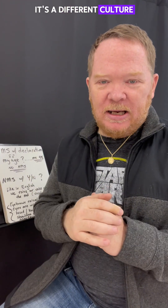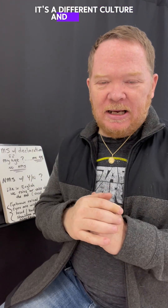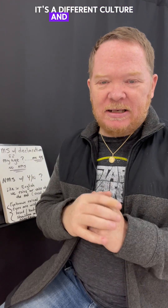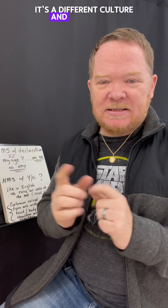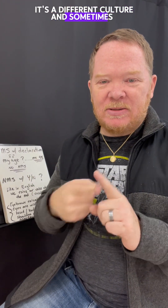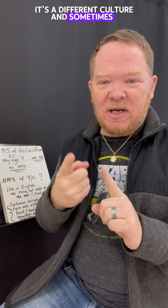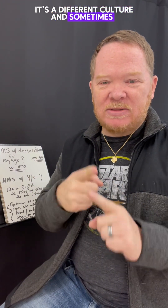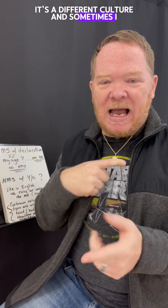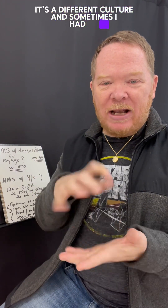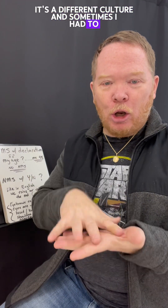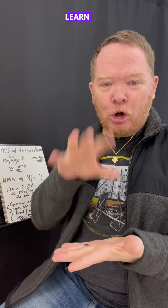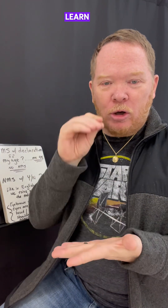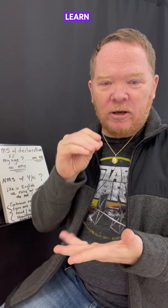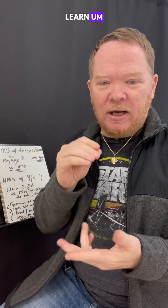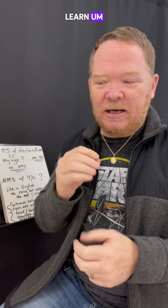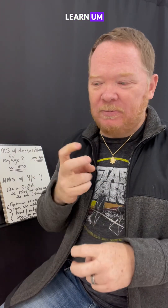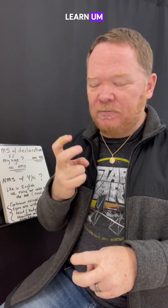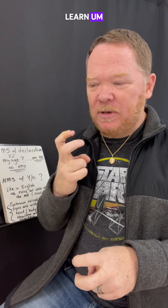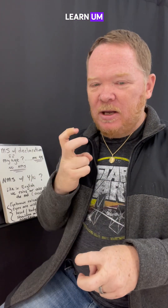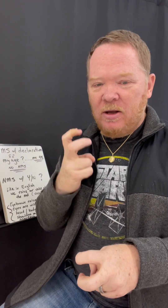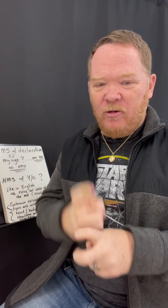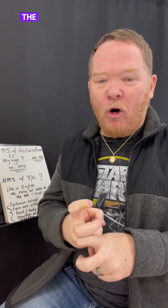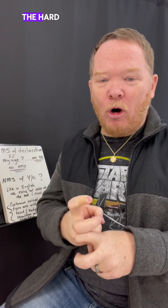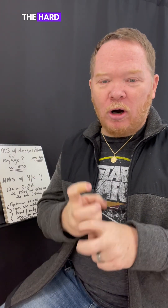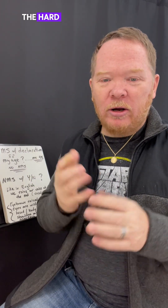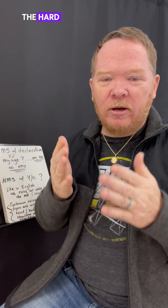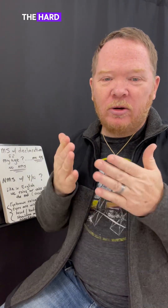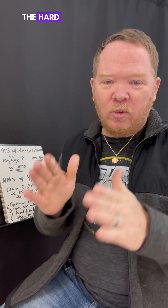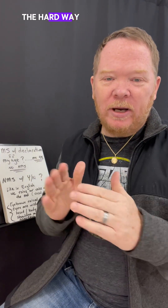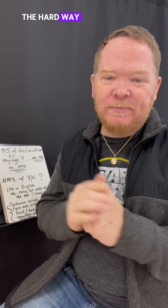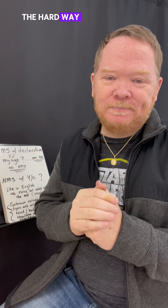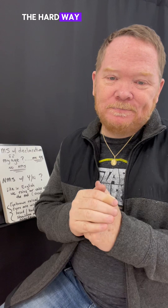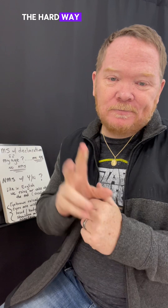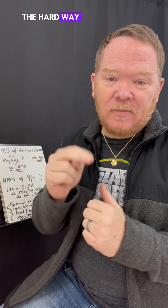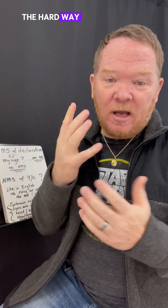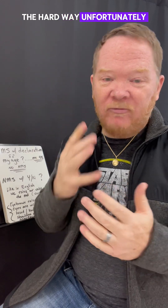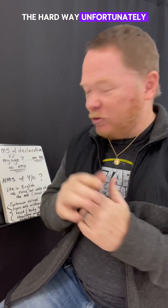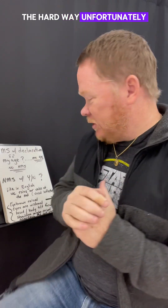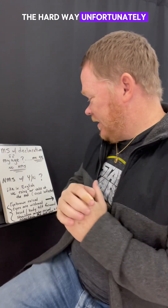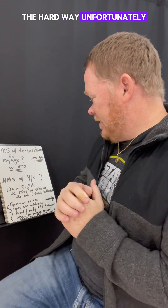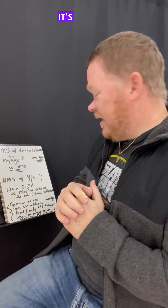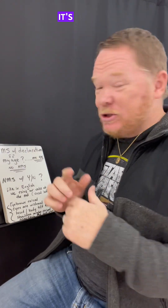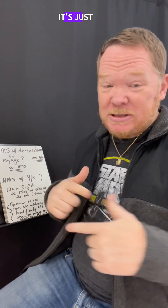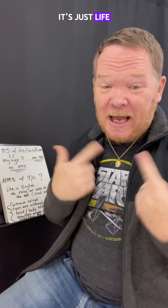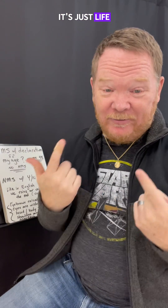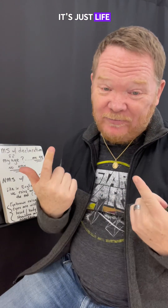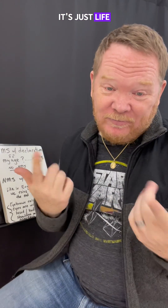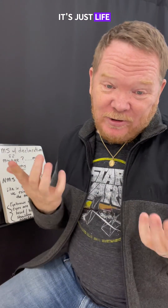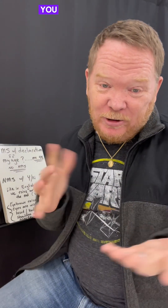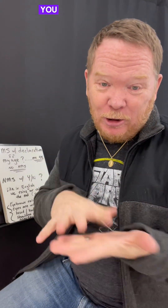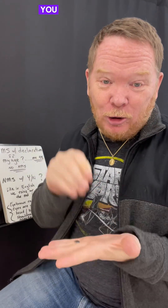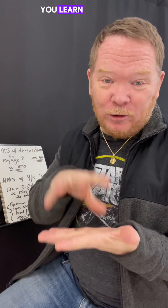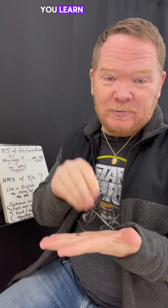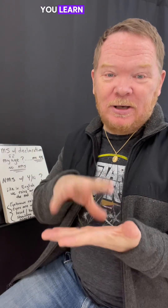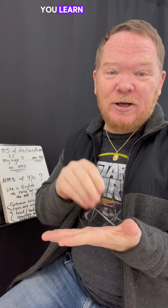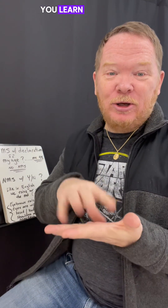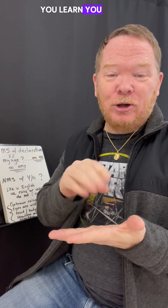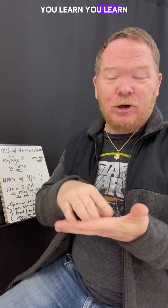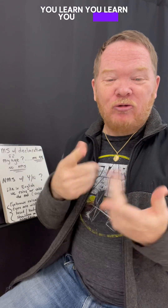And sometimes I had to learn the hard way, unfortunately. It's just life. You learn. You learn. You try not